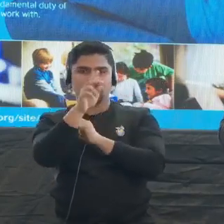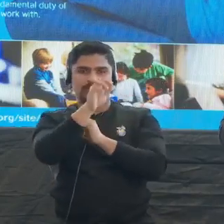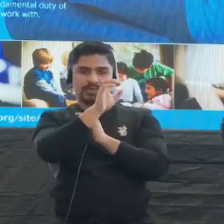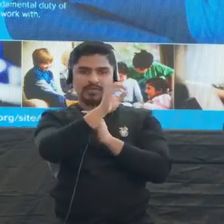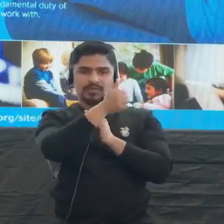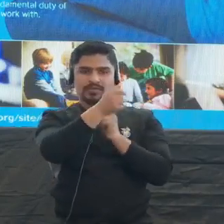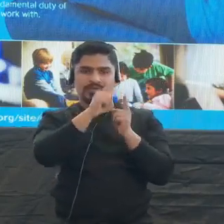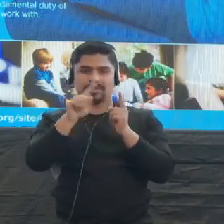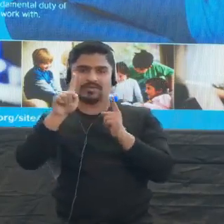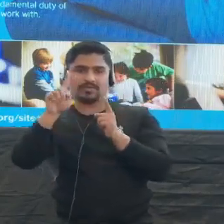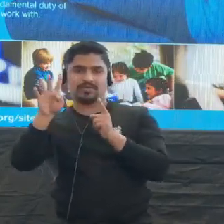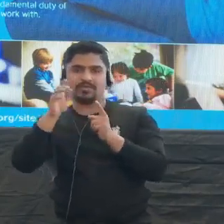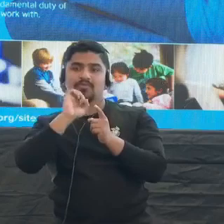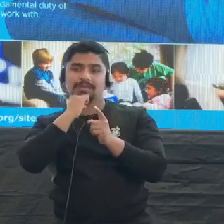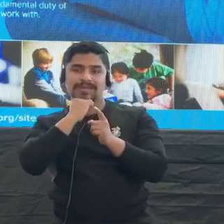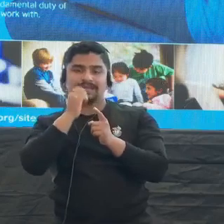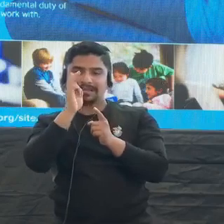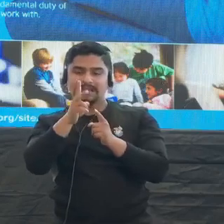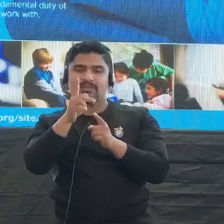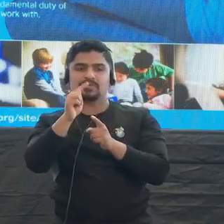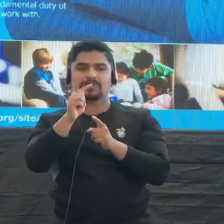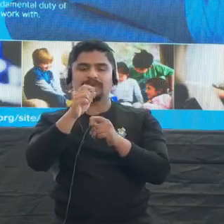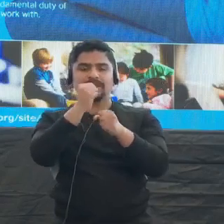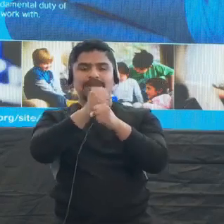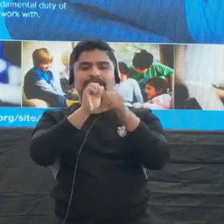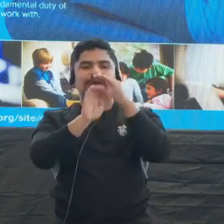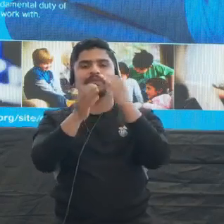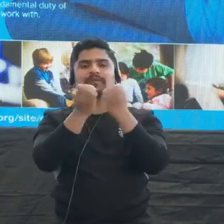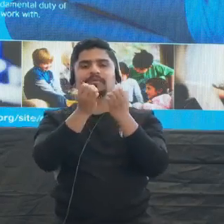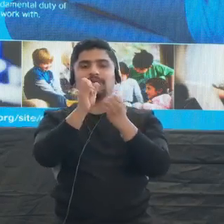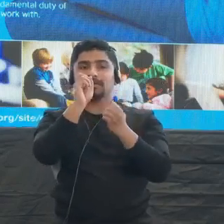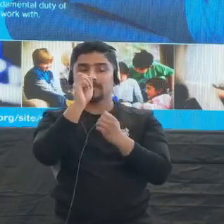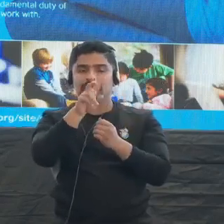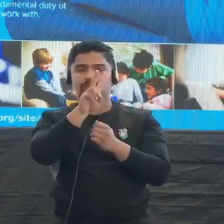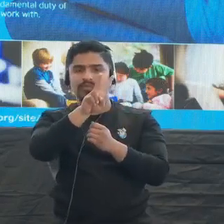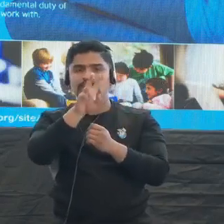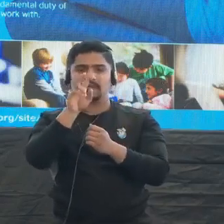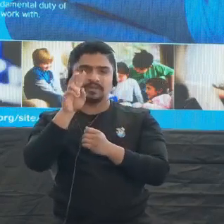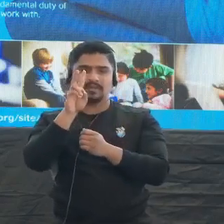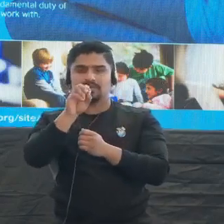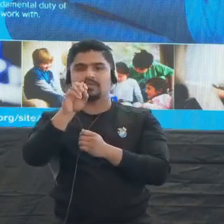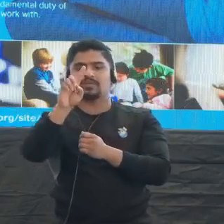But in 2016, later on I am discussing,